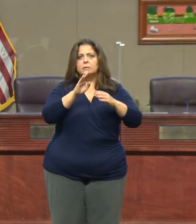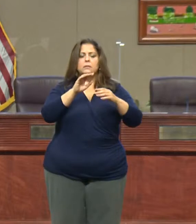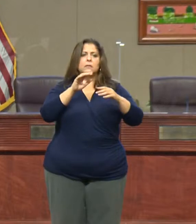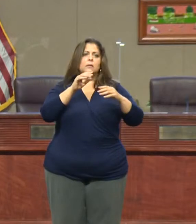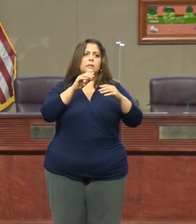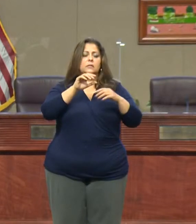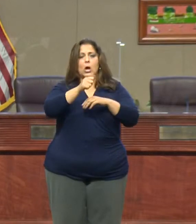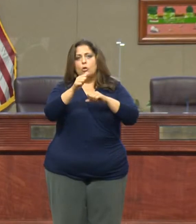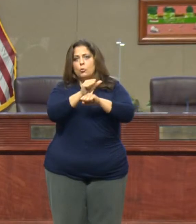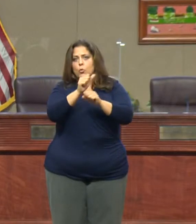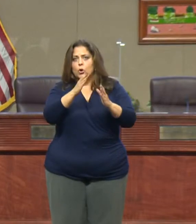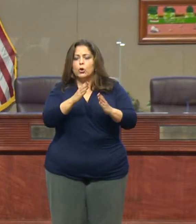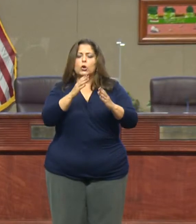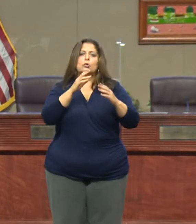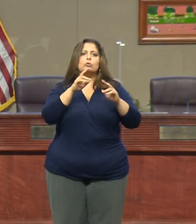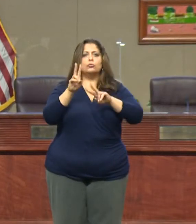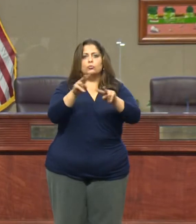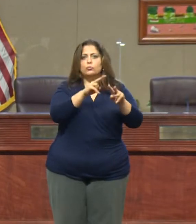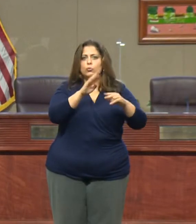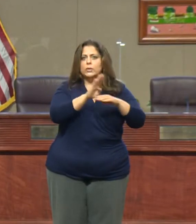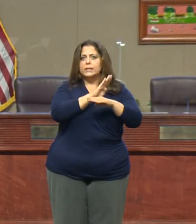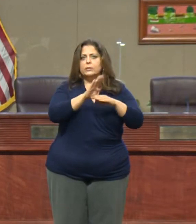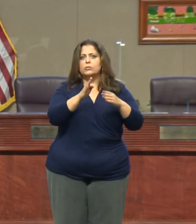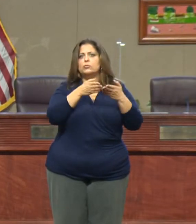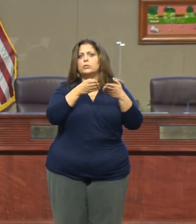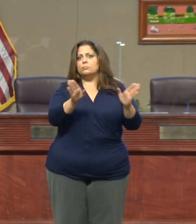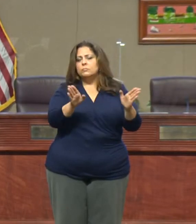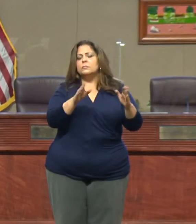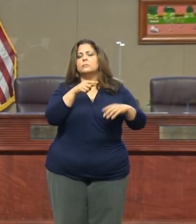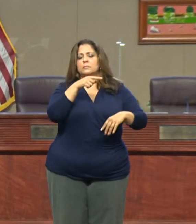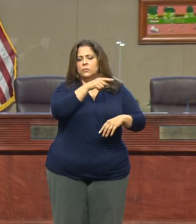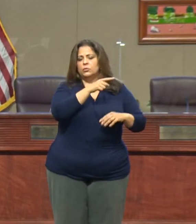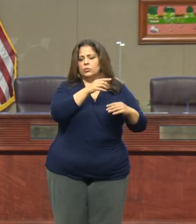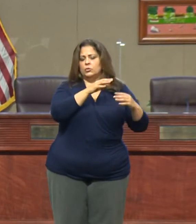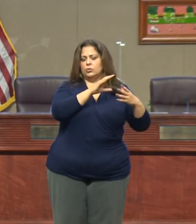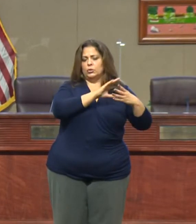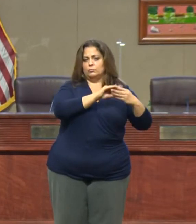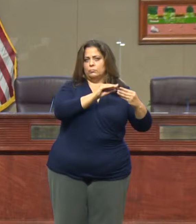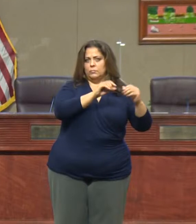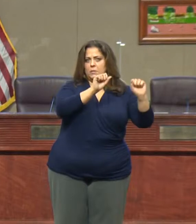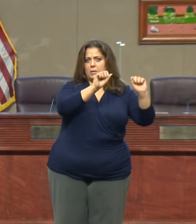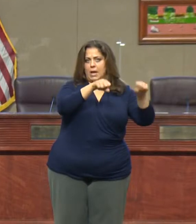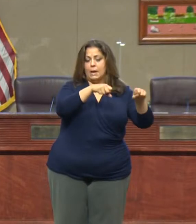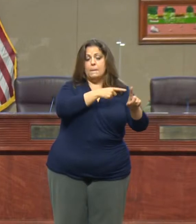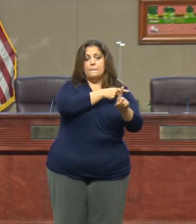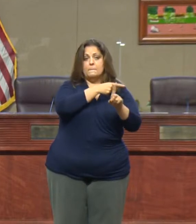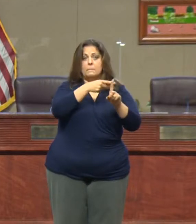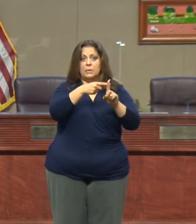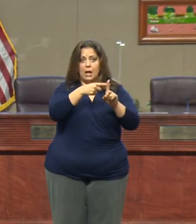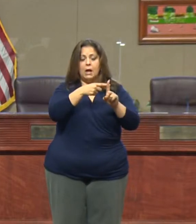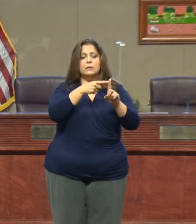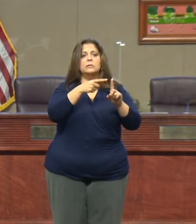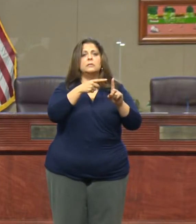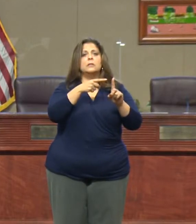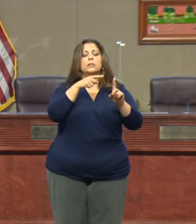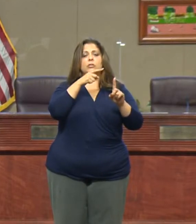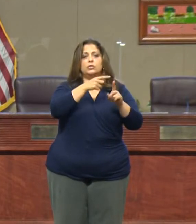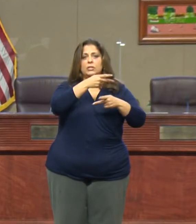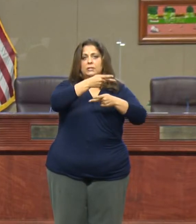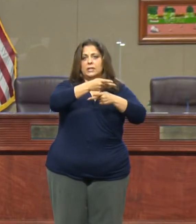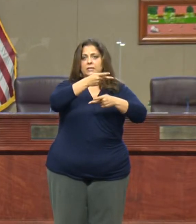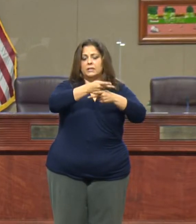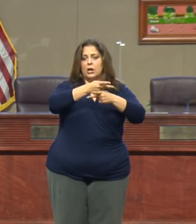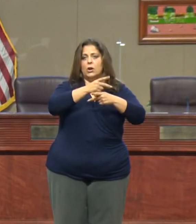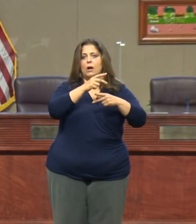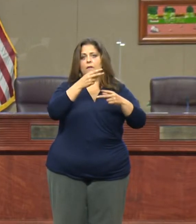of the tourist industry, and how that work is going. And she's also responsible, together with Deb, for the trailer and